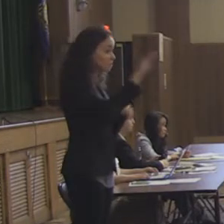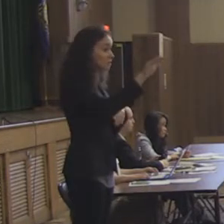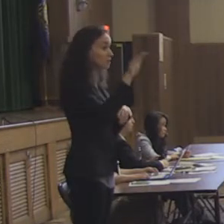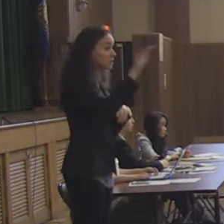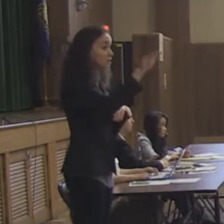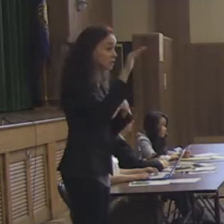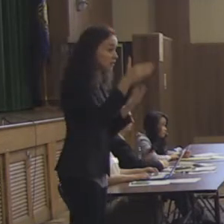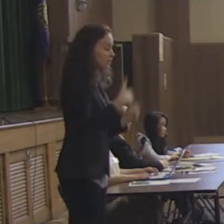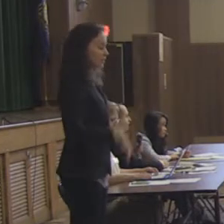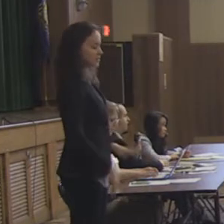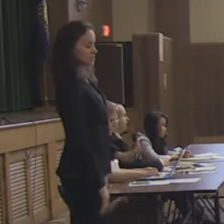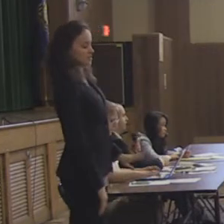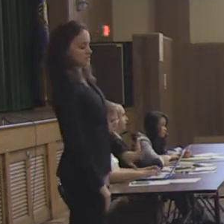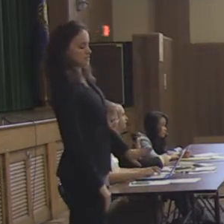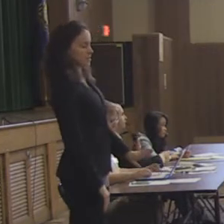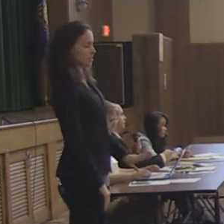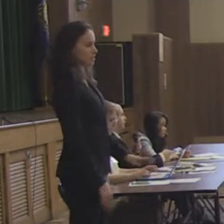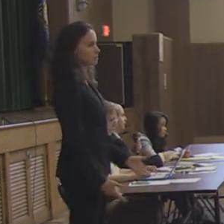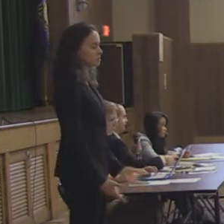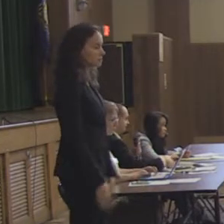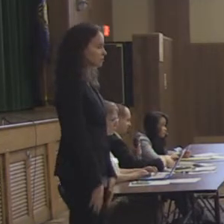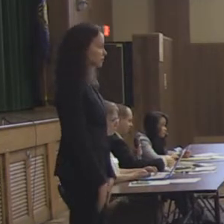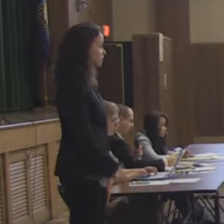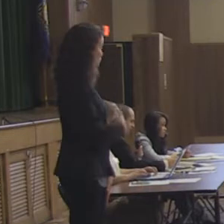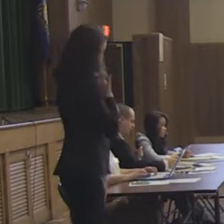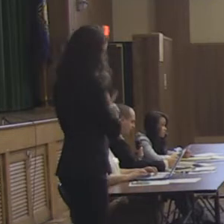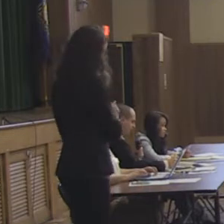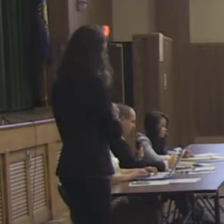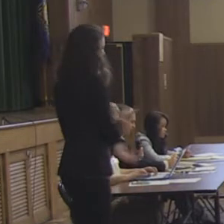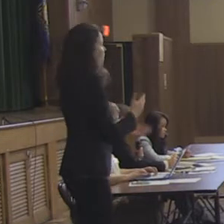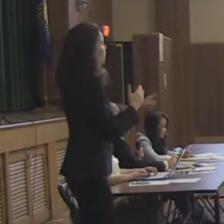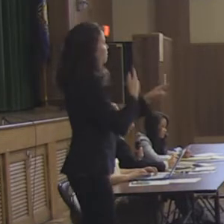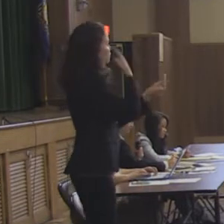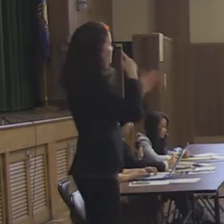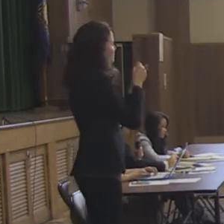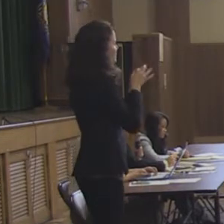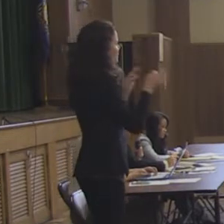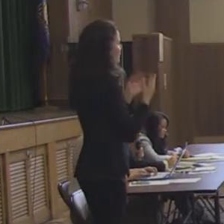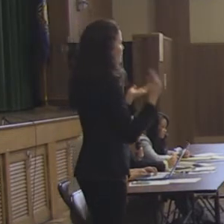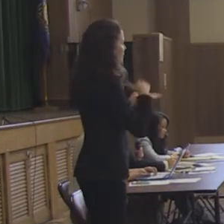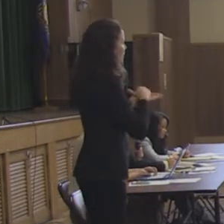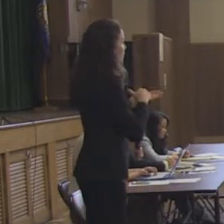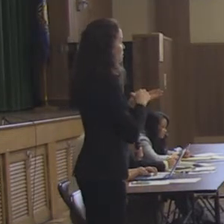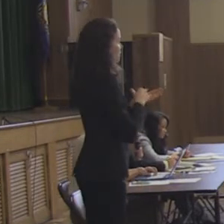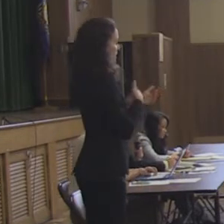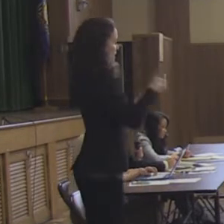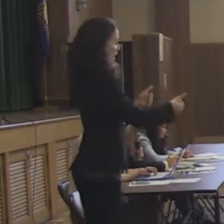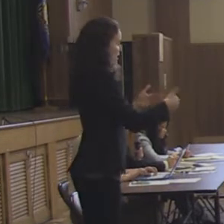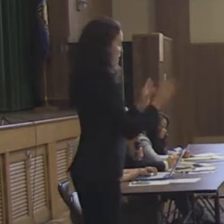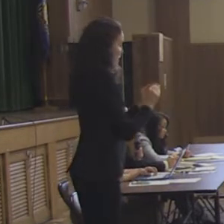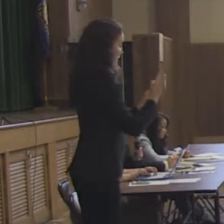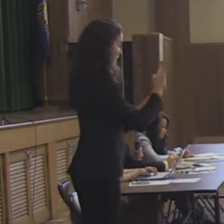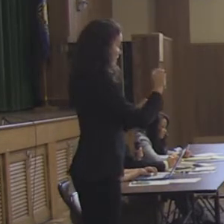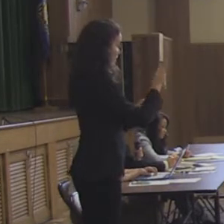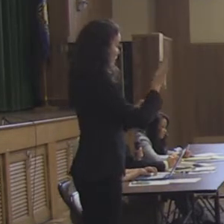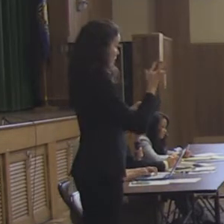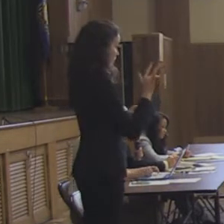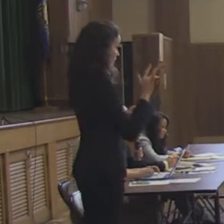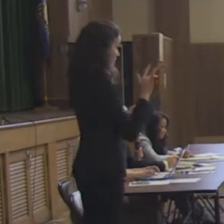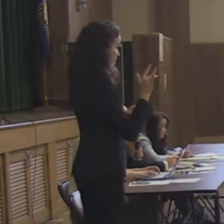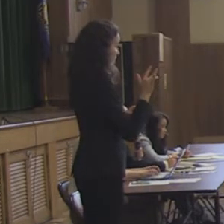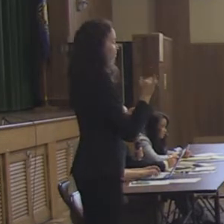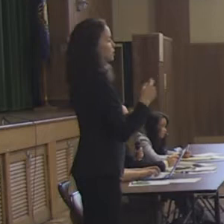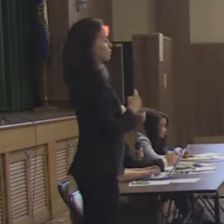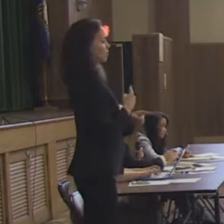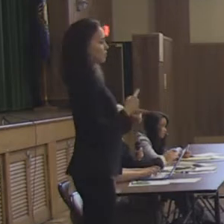we've hoped to get. So thank you. Thank you. And can you just elaborate? So you said that the upcoming meeting on February. Right, it's a